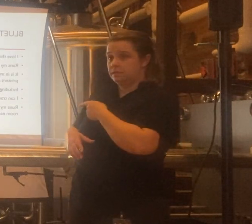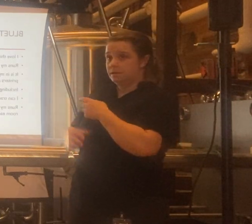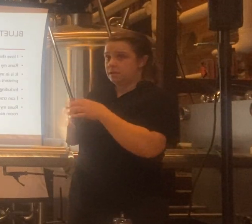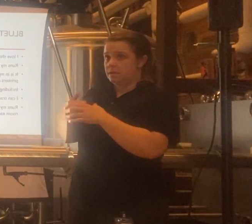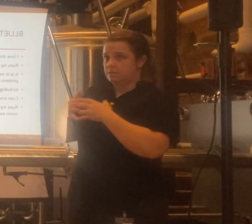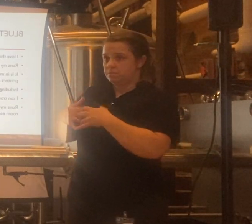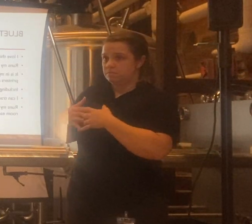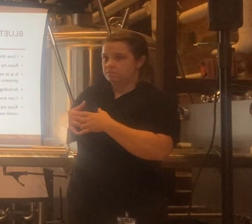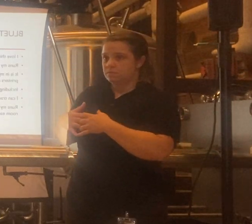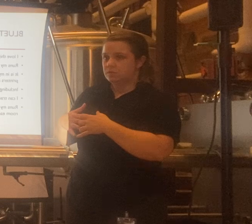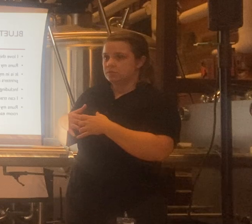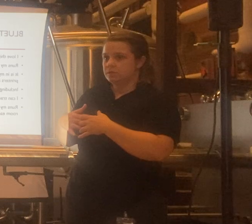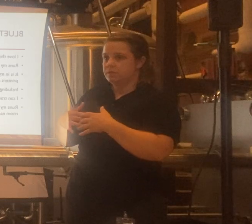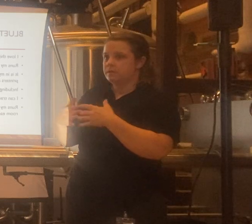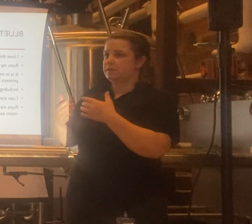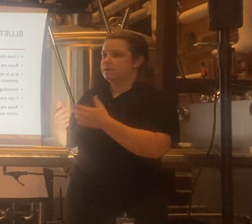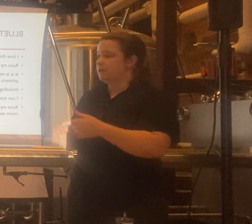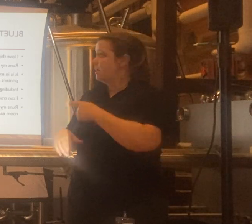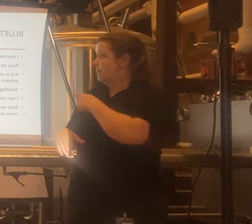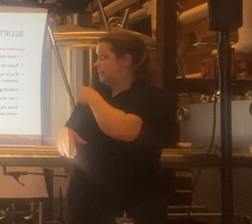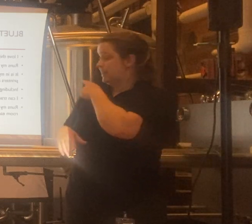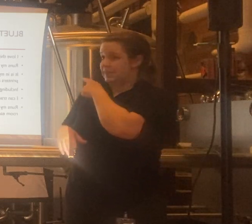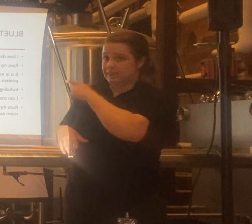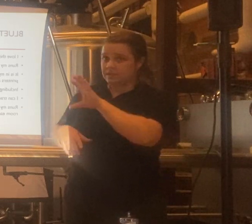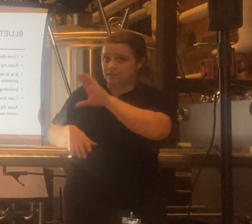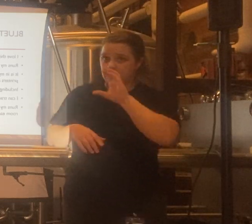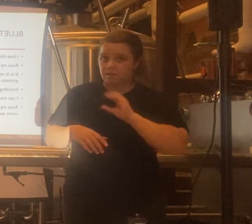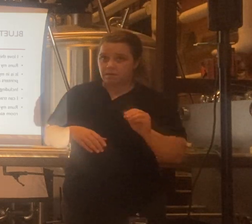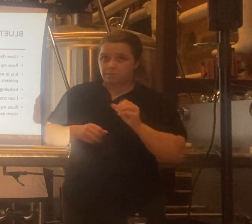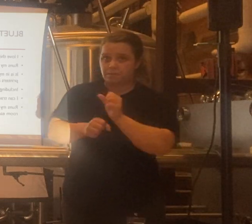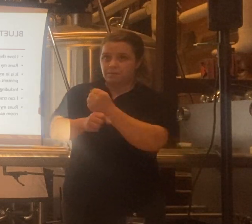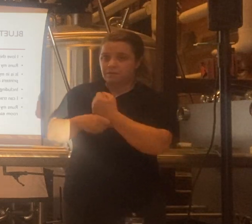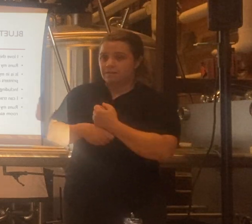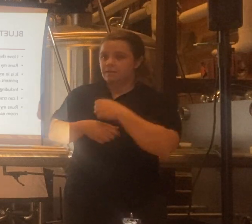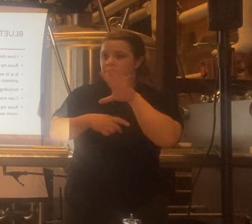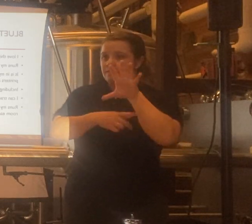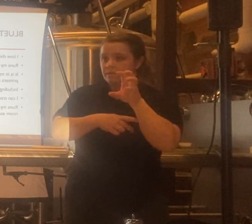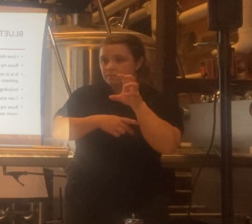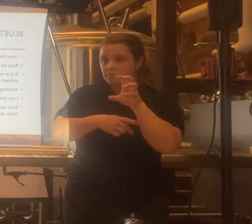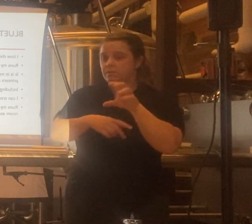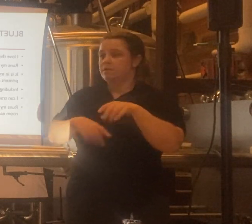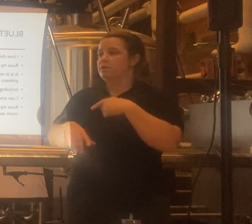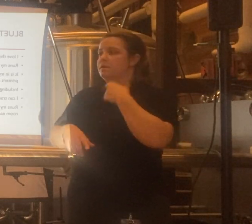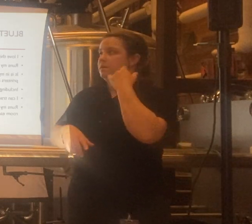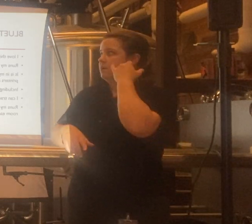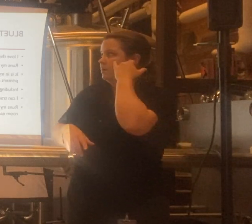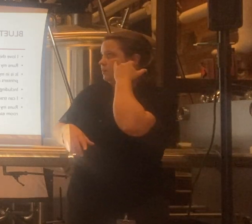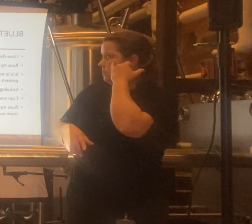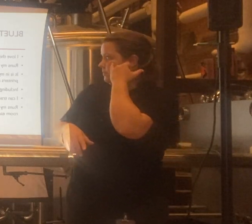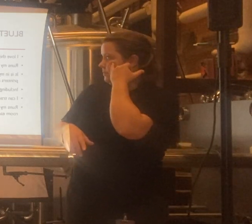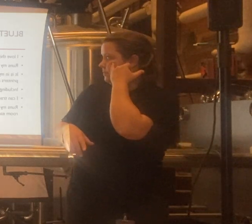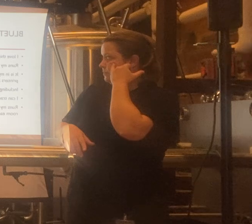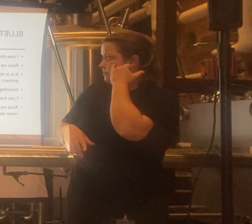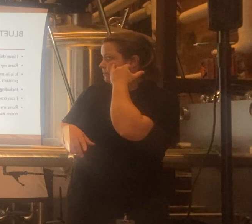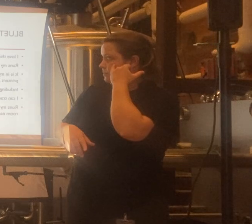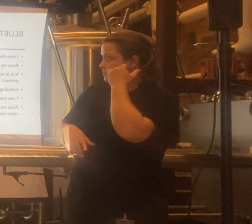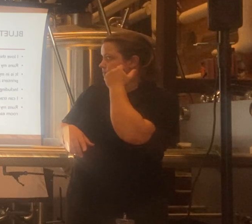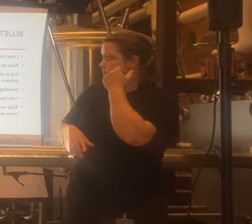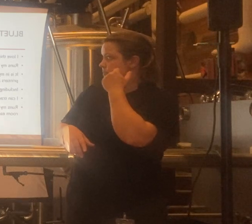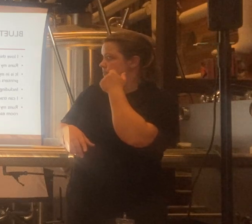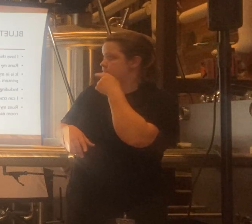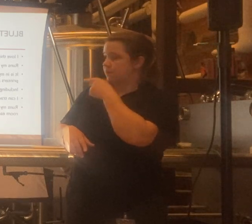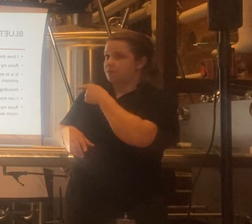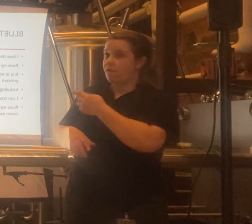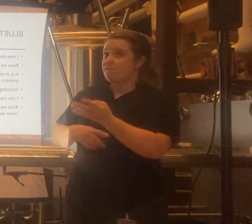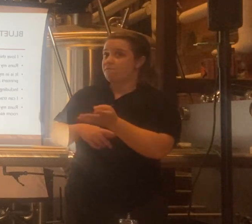make a 500. This thing's capable of running a whole house if you so wanted to. If you can put 4 of these batteries on